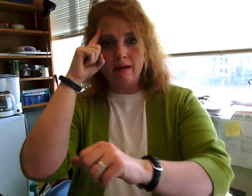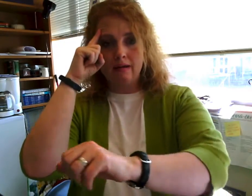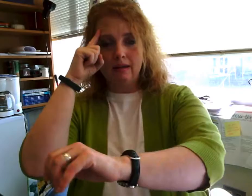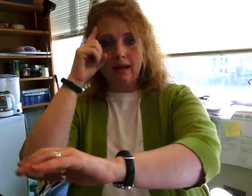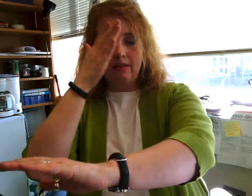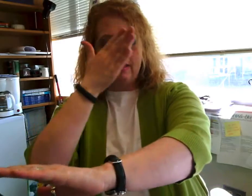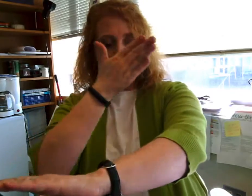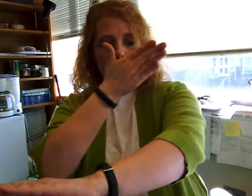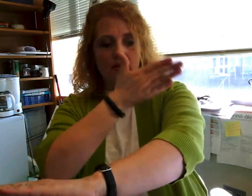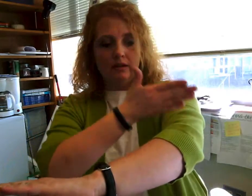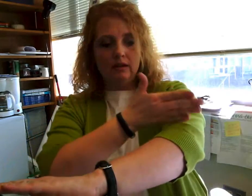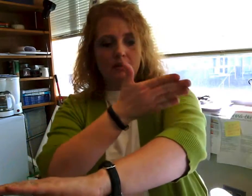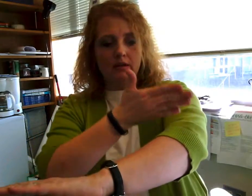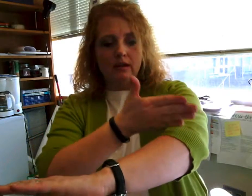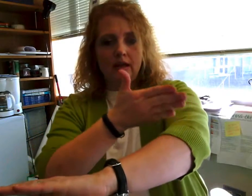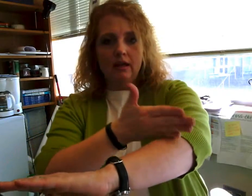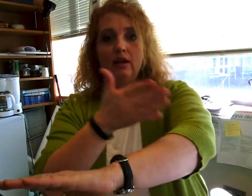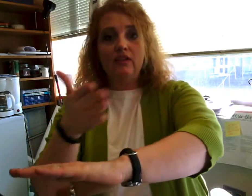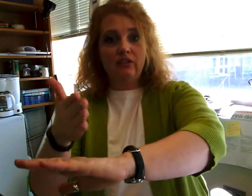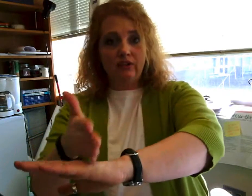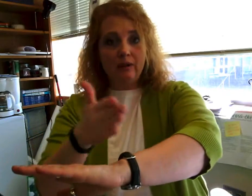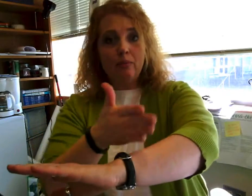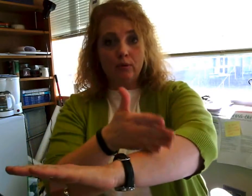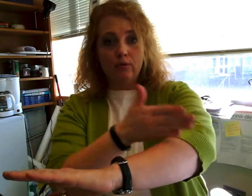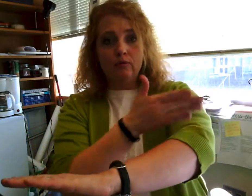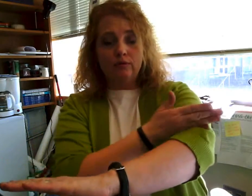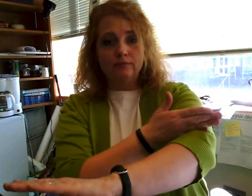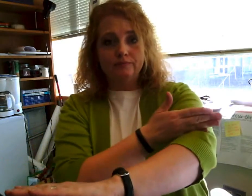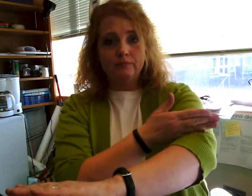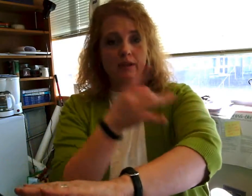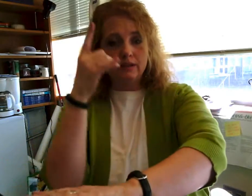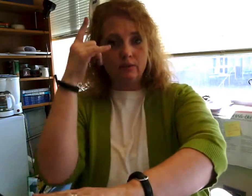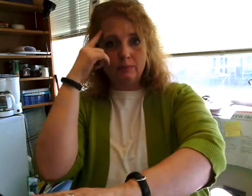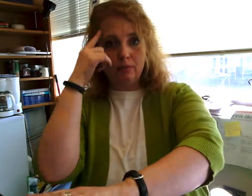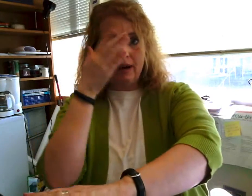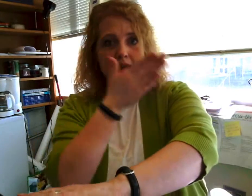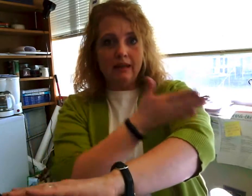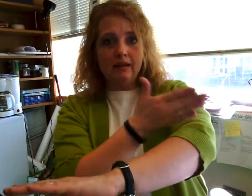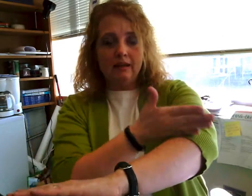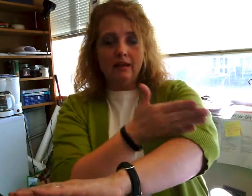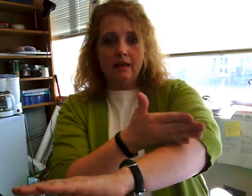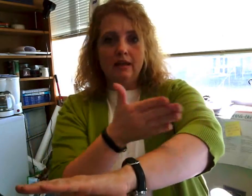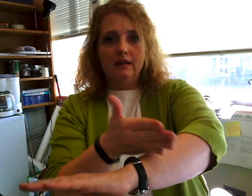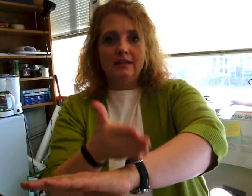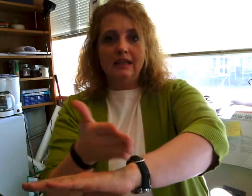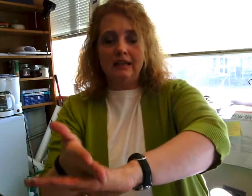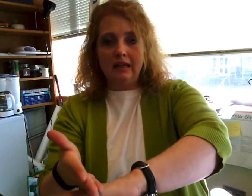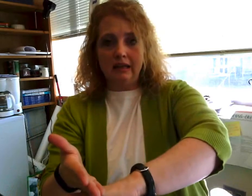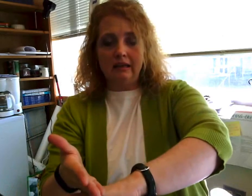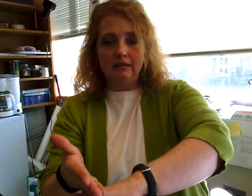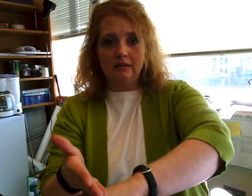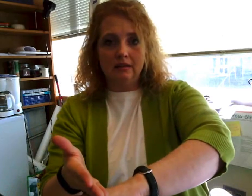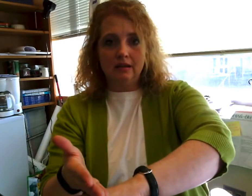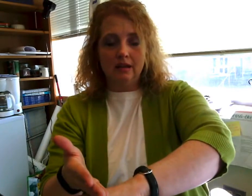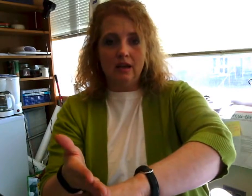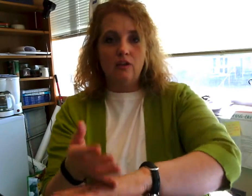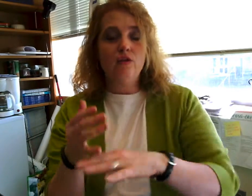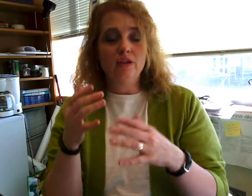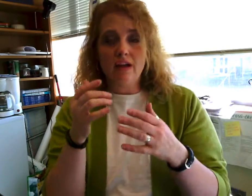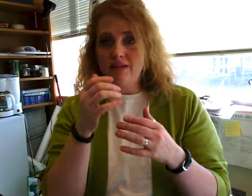brain, and then this is improve, so it's brain decline. There's lots